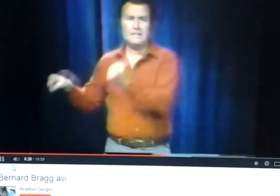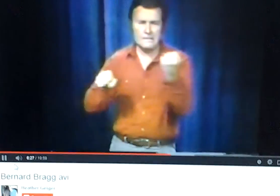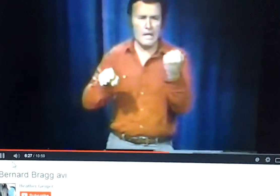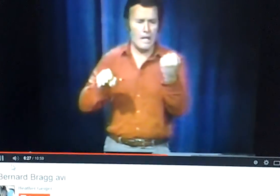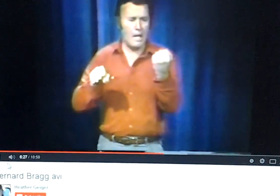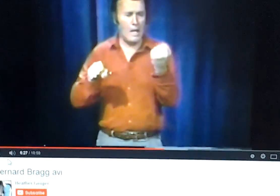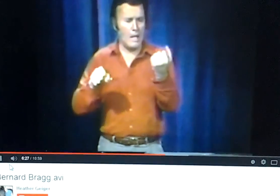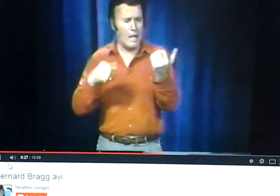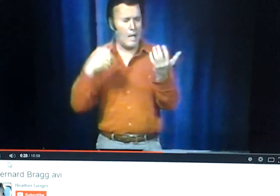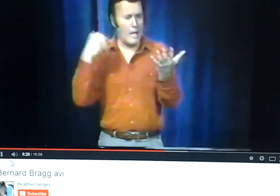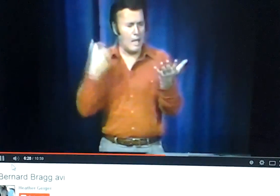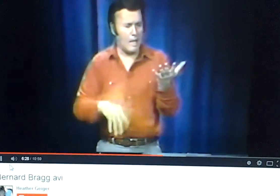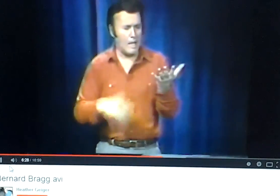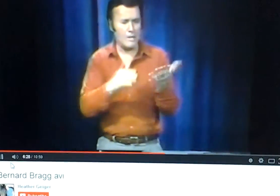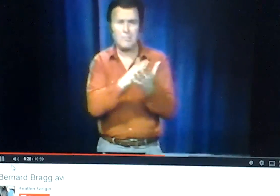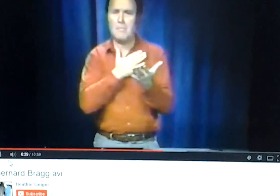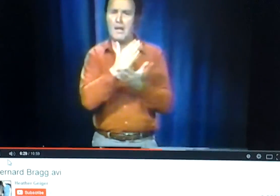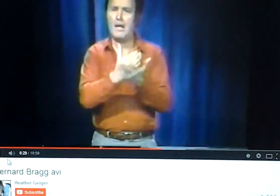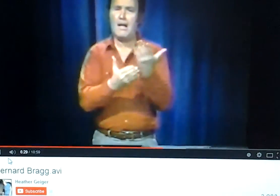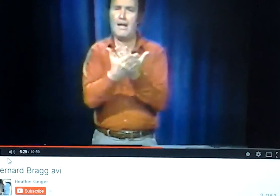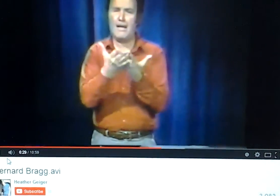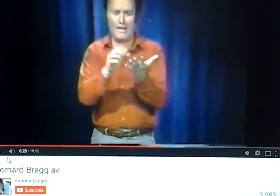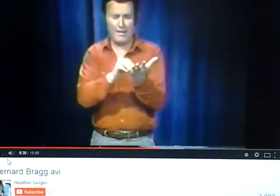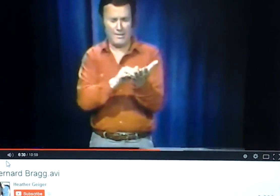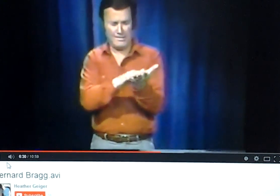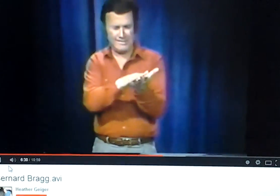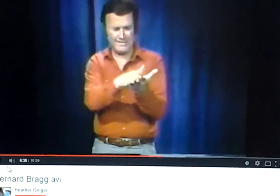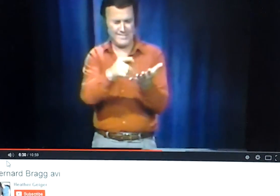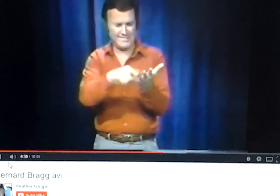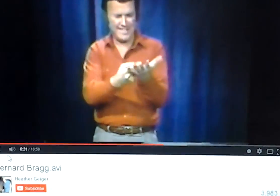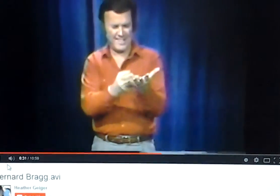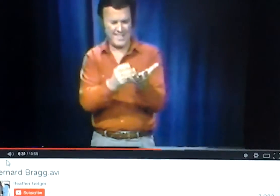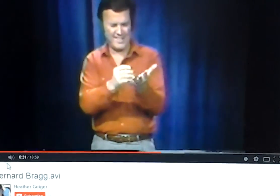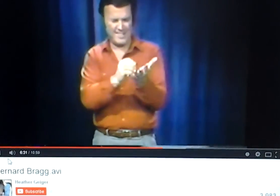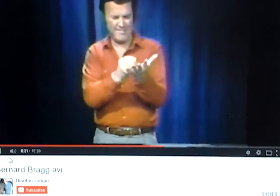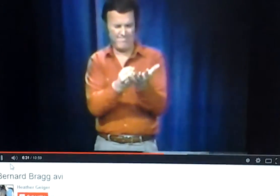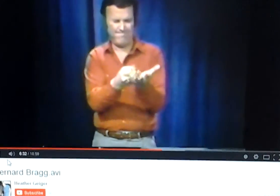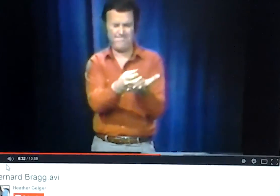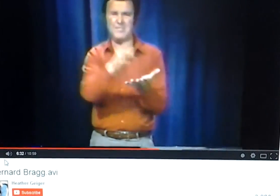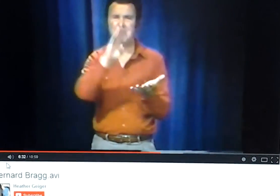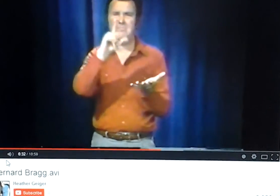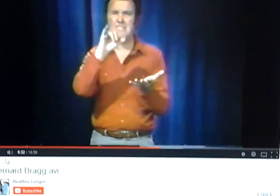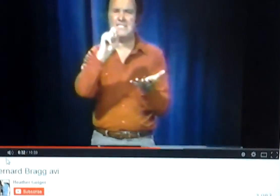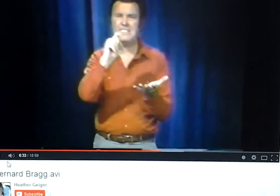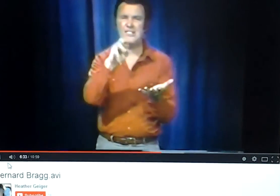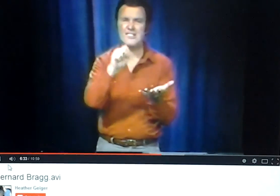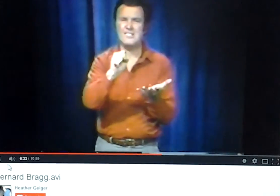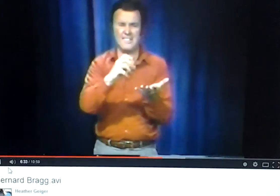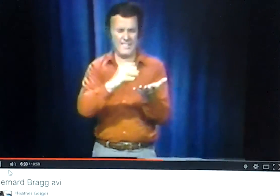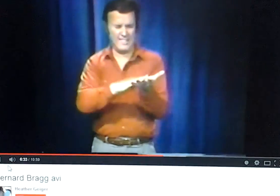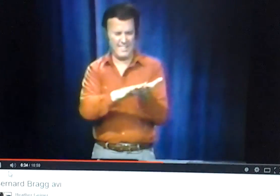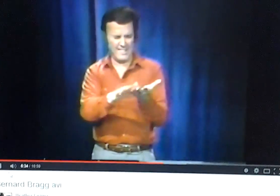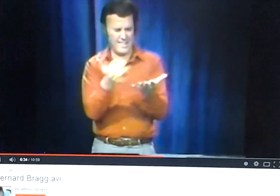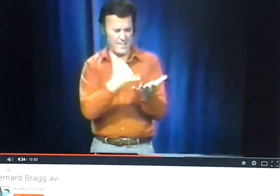So I found a job, and one morning I was shoveling. My hands hurt. They had blisters